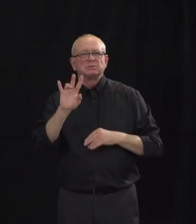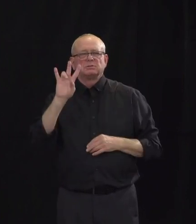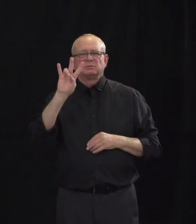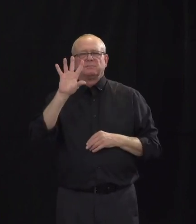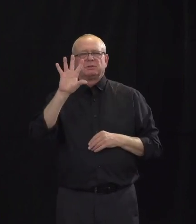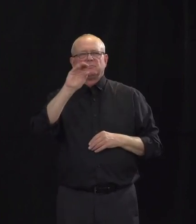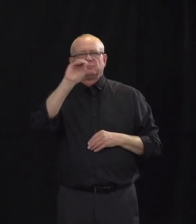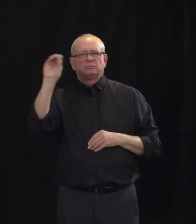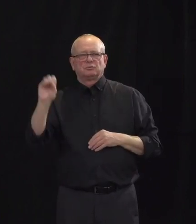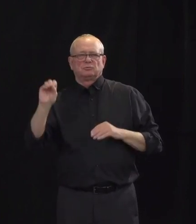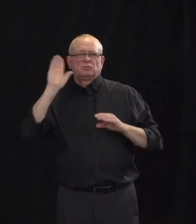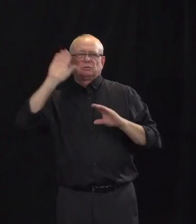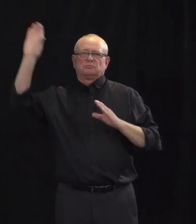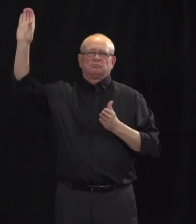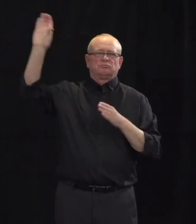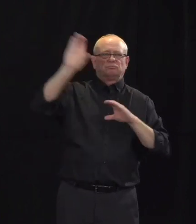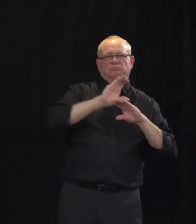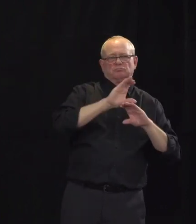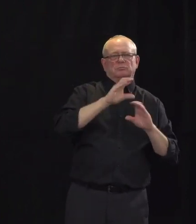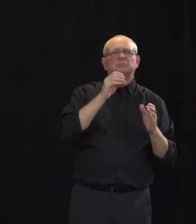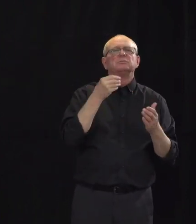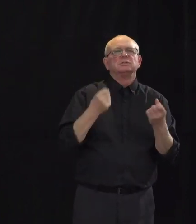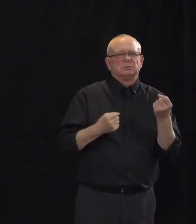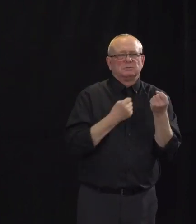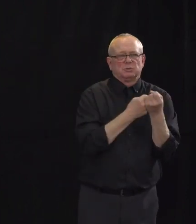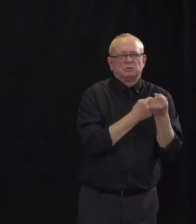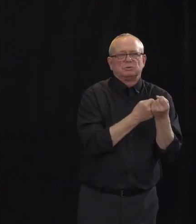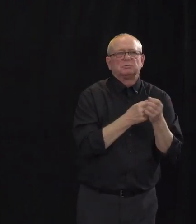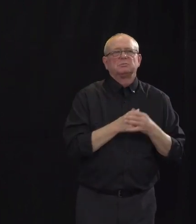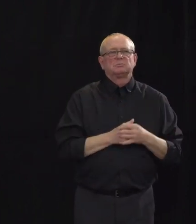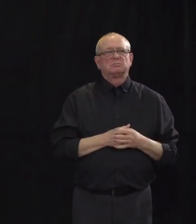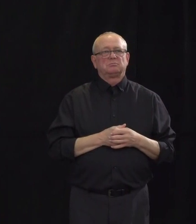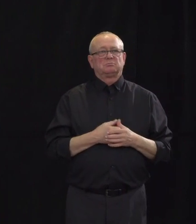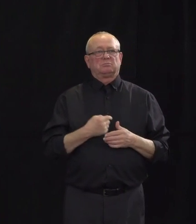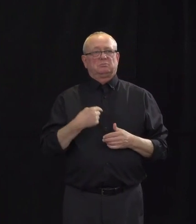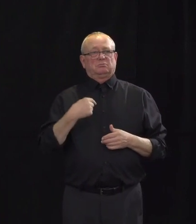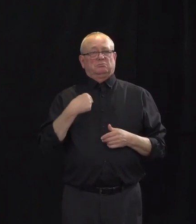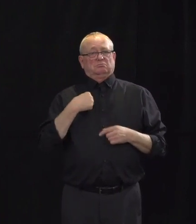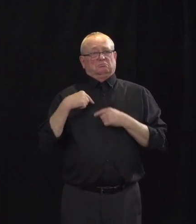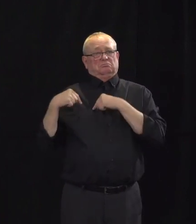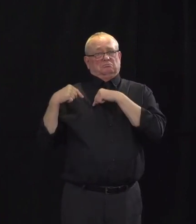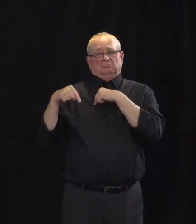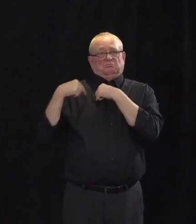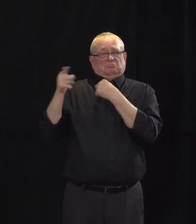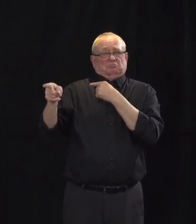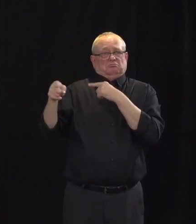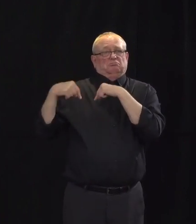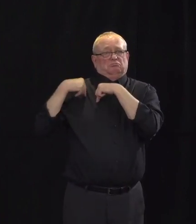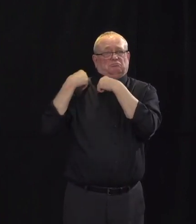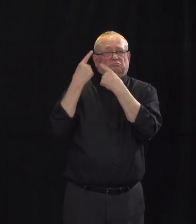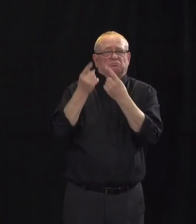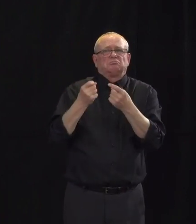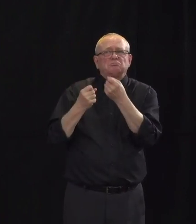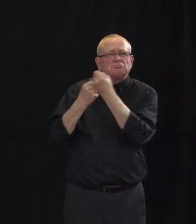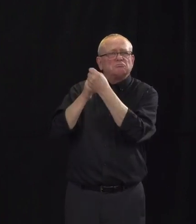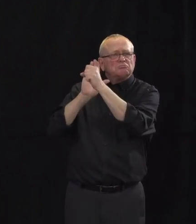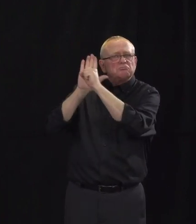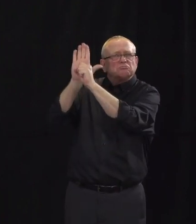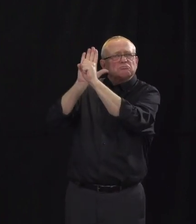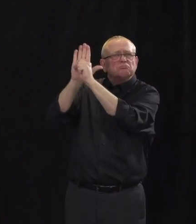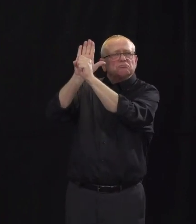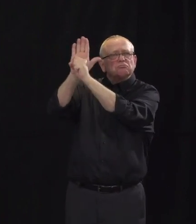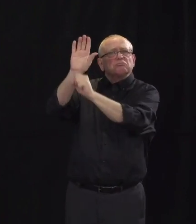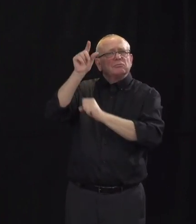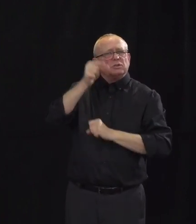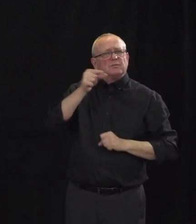been strongly advocating with the Government of Canada for the past 2 weeks. In fact, I spoke to most of the premiers who